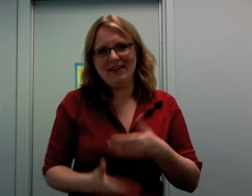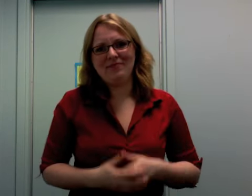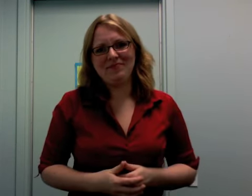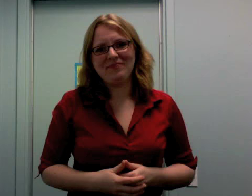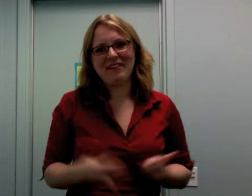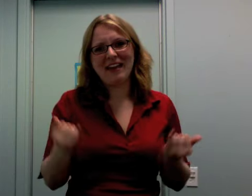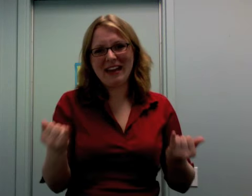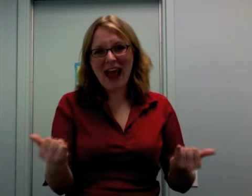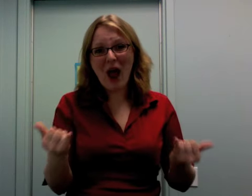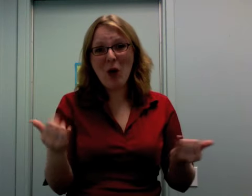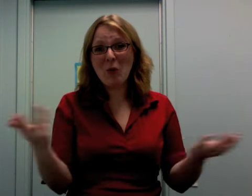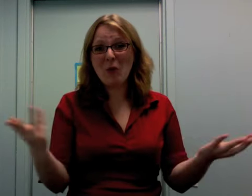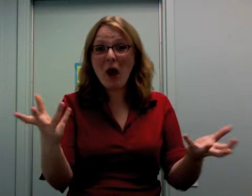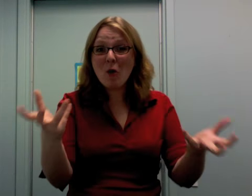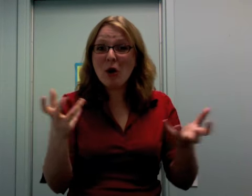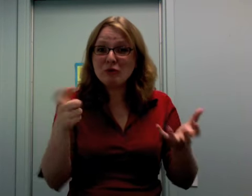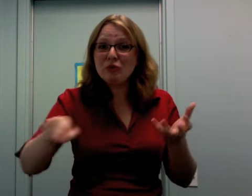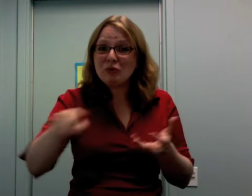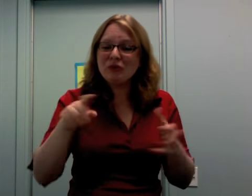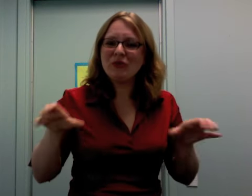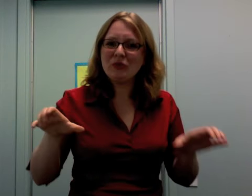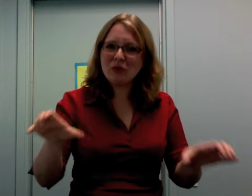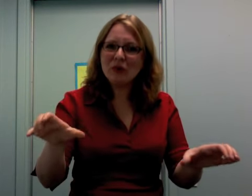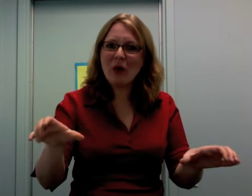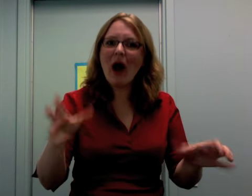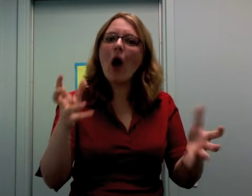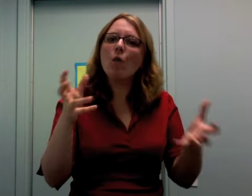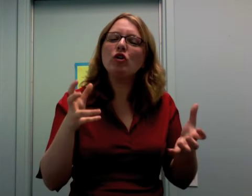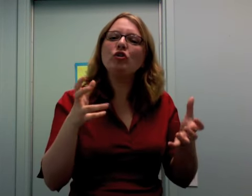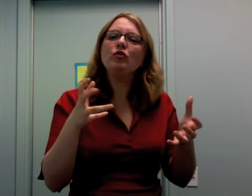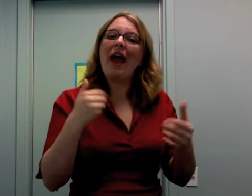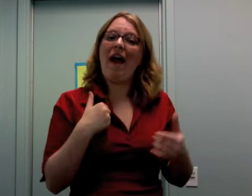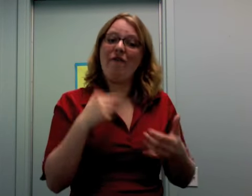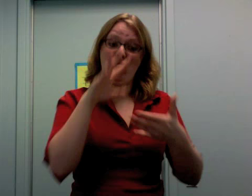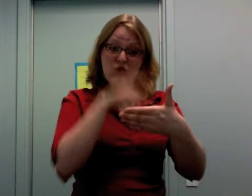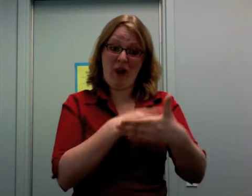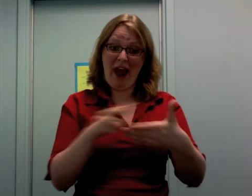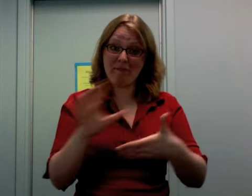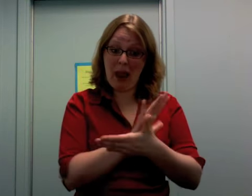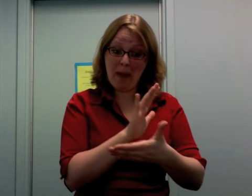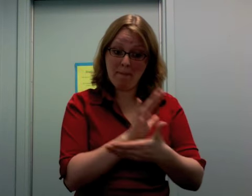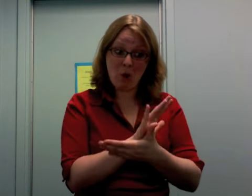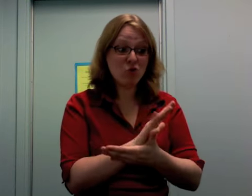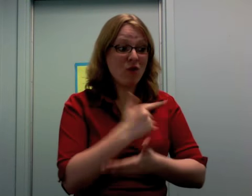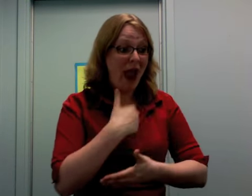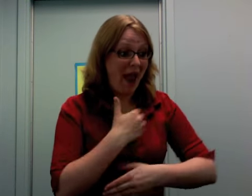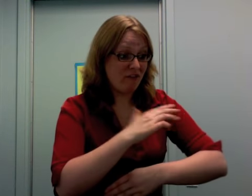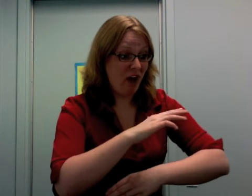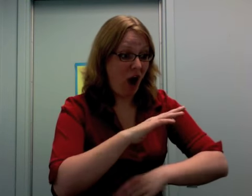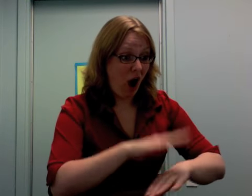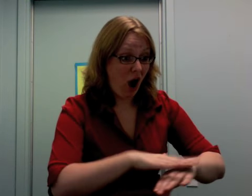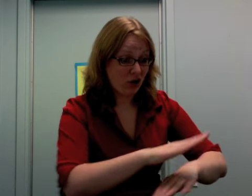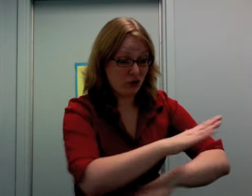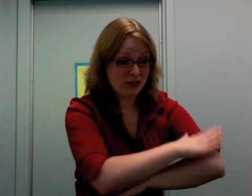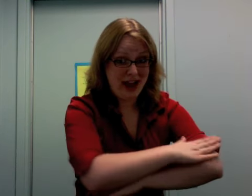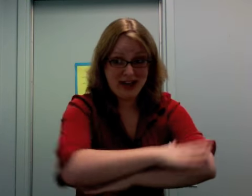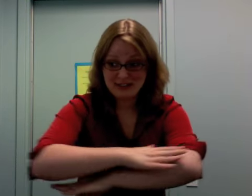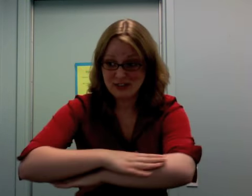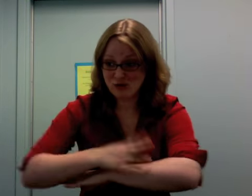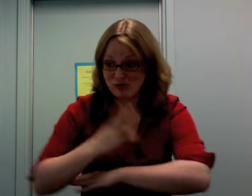you to do is take the graph paper that's on your desk, and I would like for you to think about